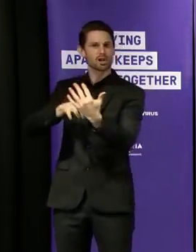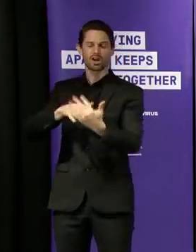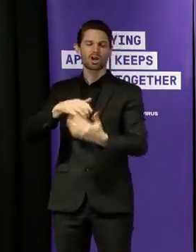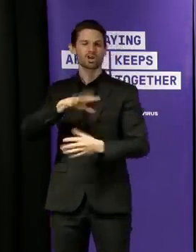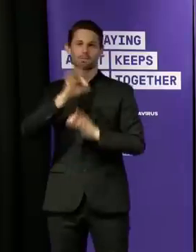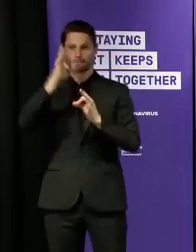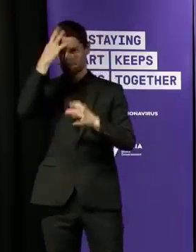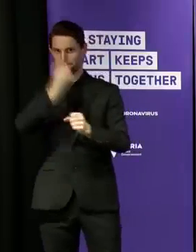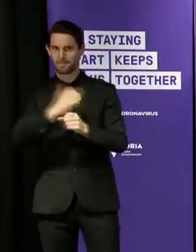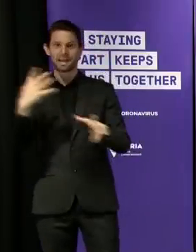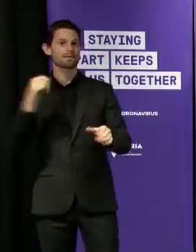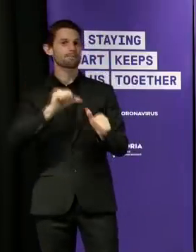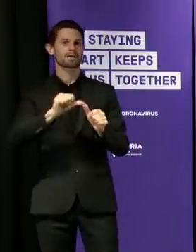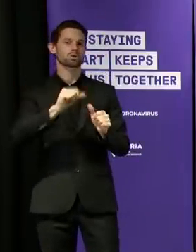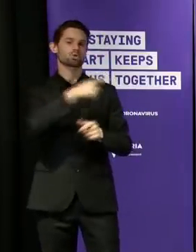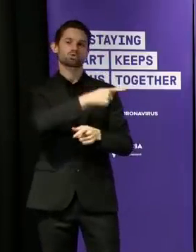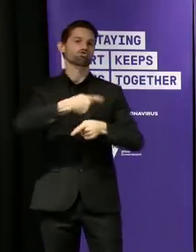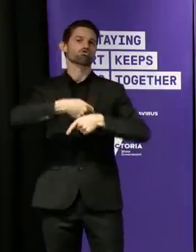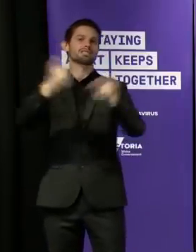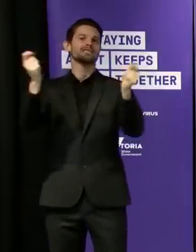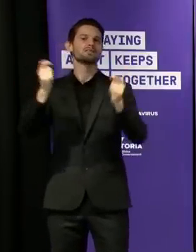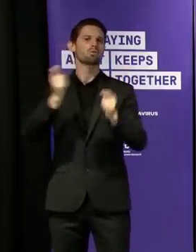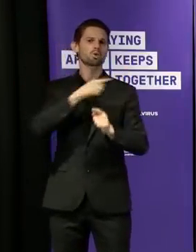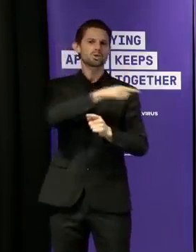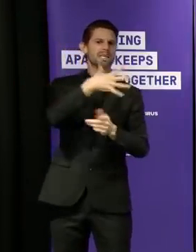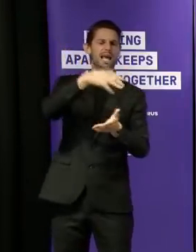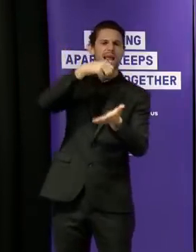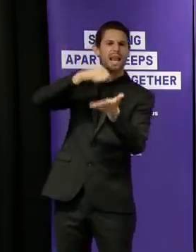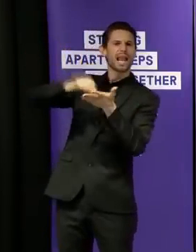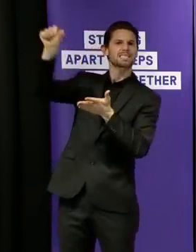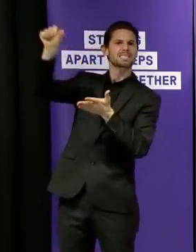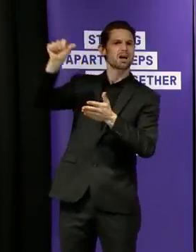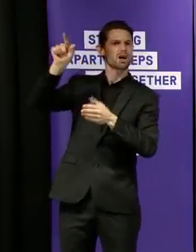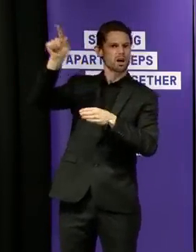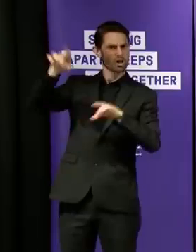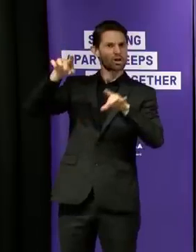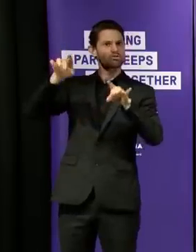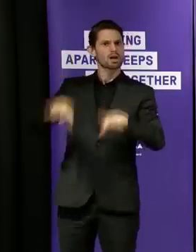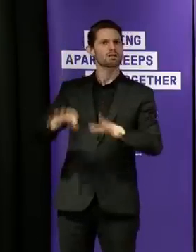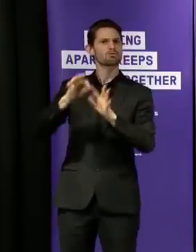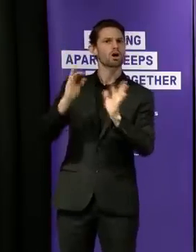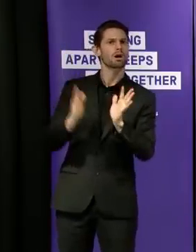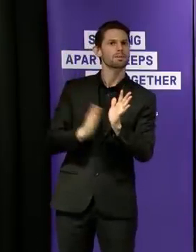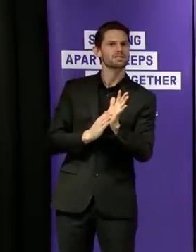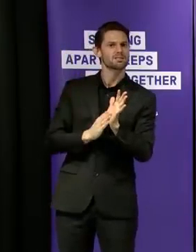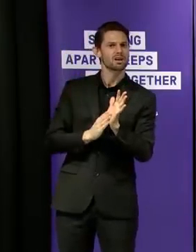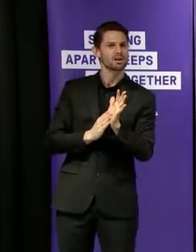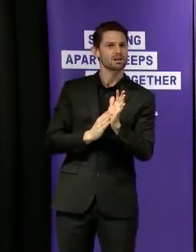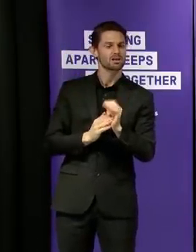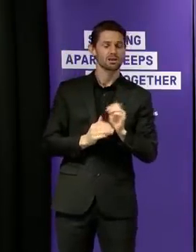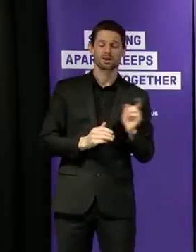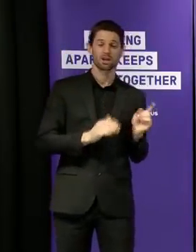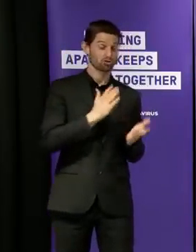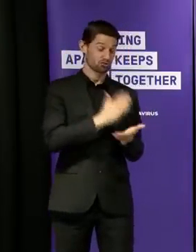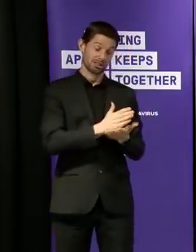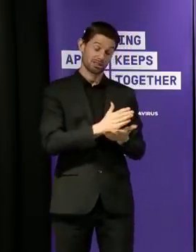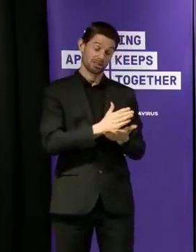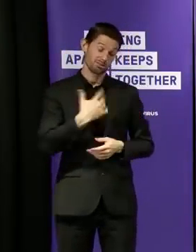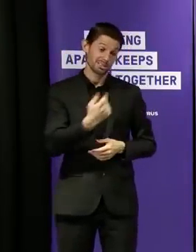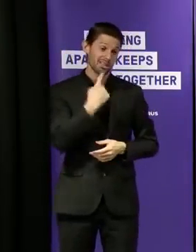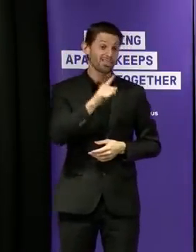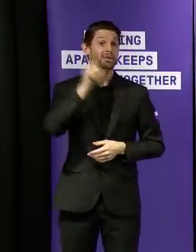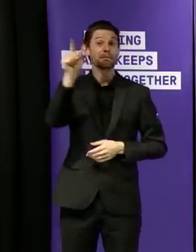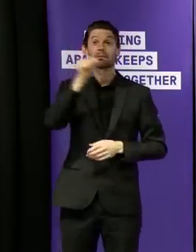Prime Minister, and they say no such thing. It'd be just easier if Mr Tudge just accepted the fact that